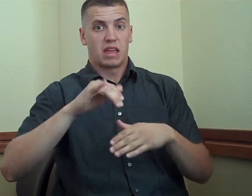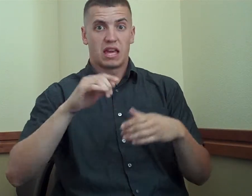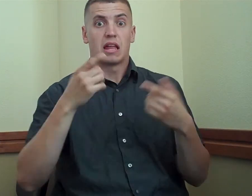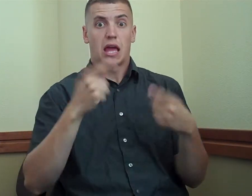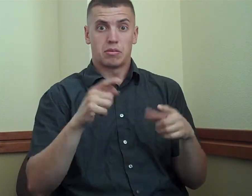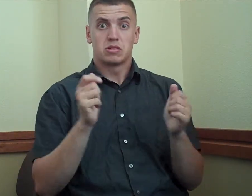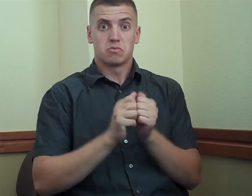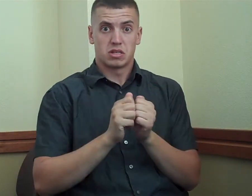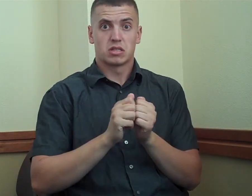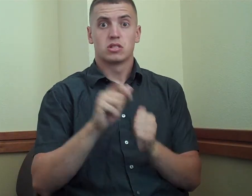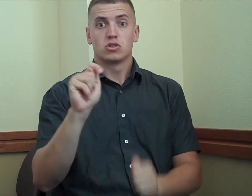scallops.